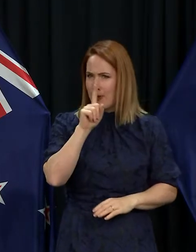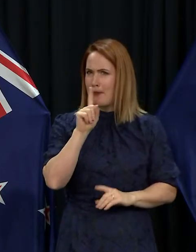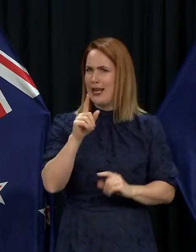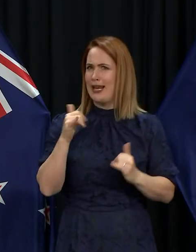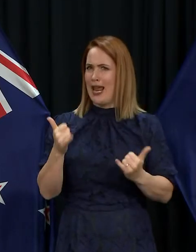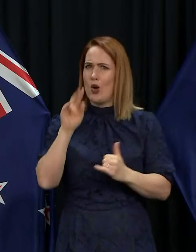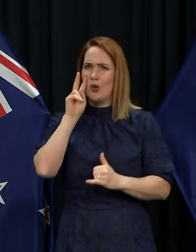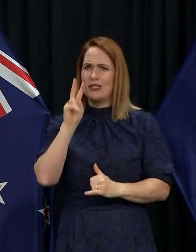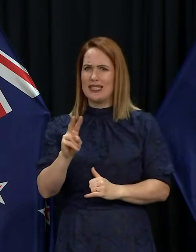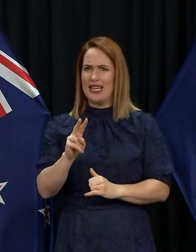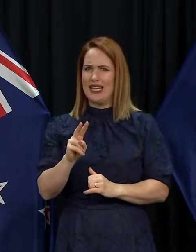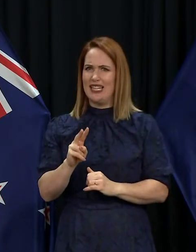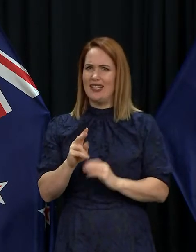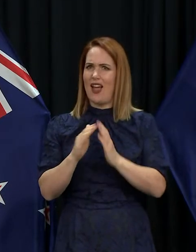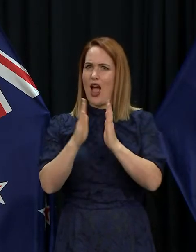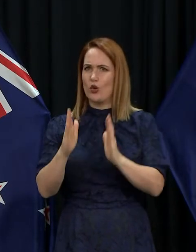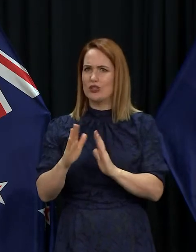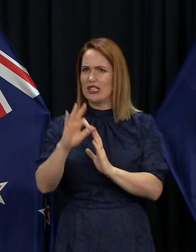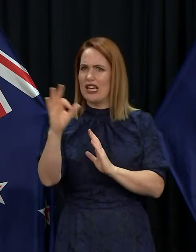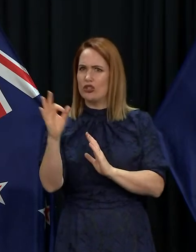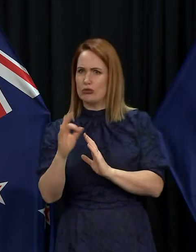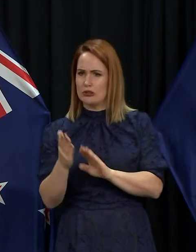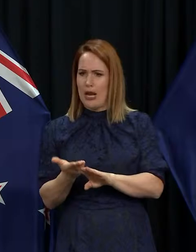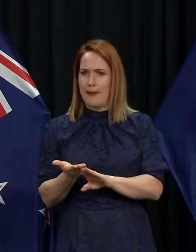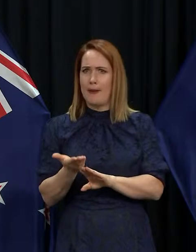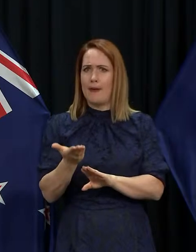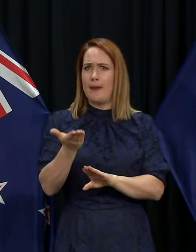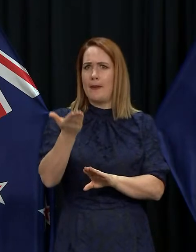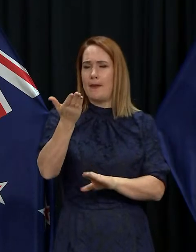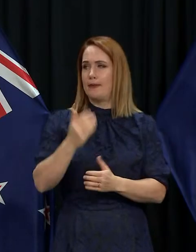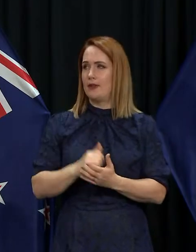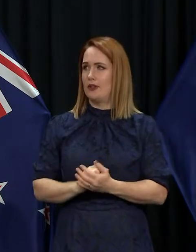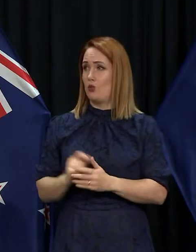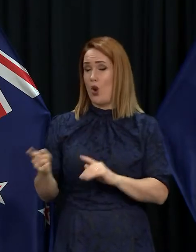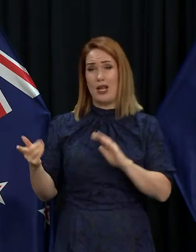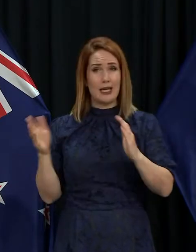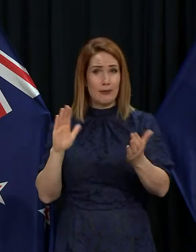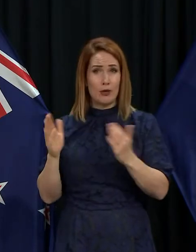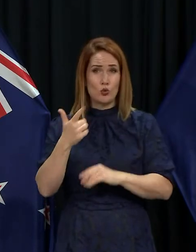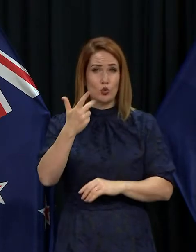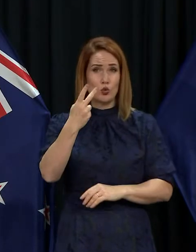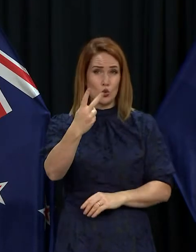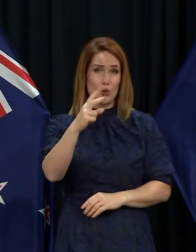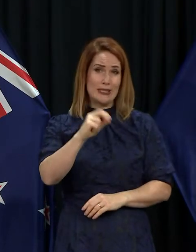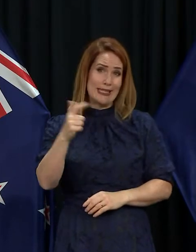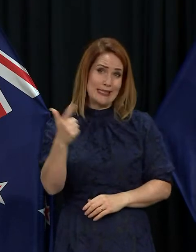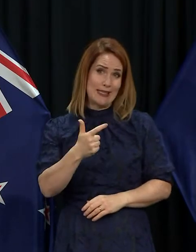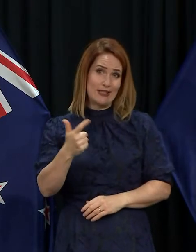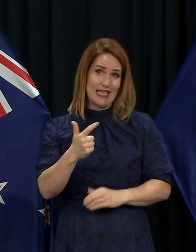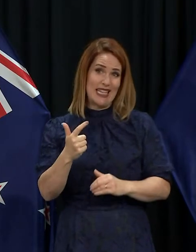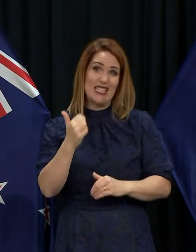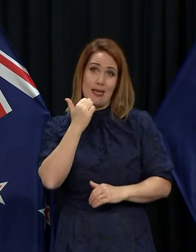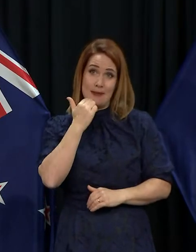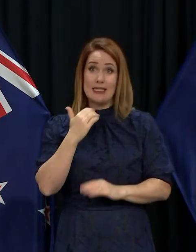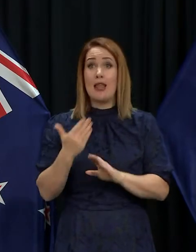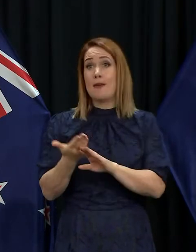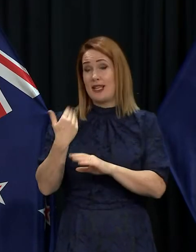those interest rates rise more than expected. Yeah, and at this point, you know, comparable to 2017 levels, they have been historically